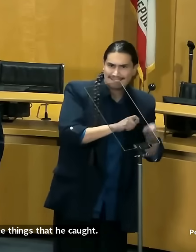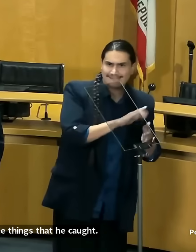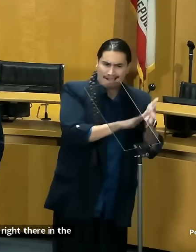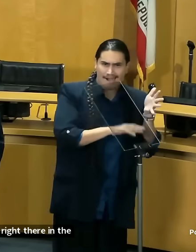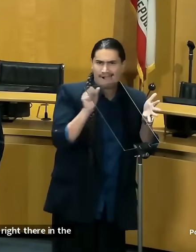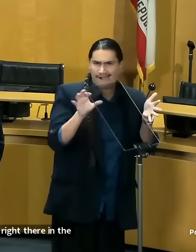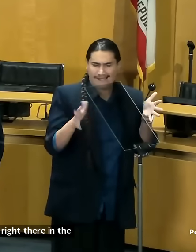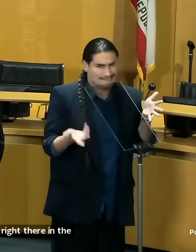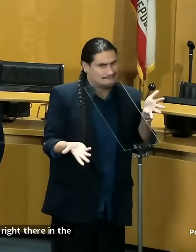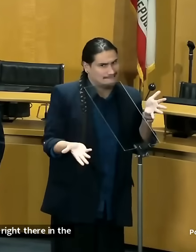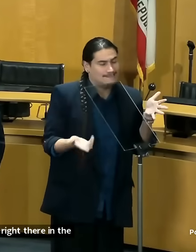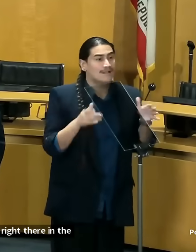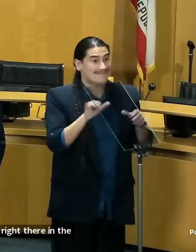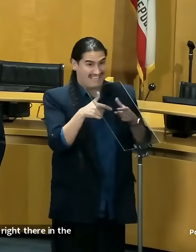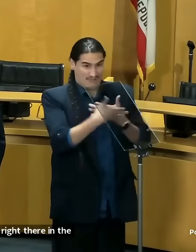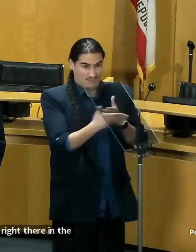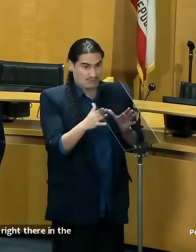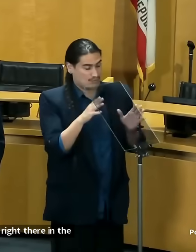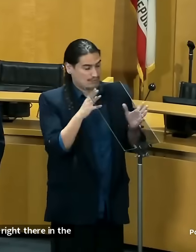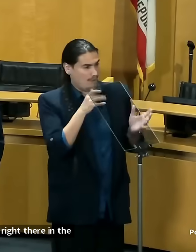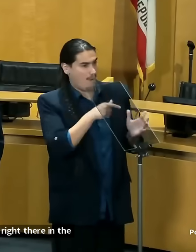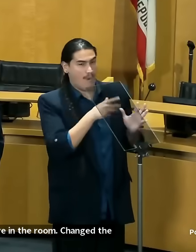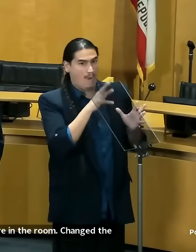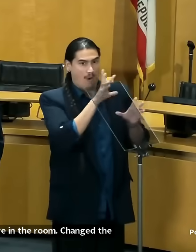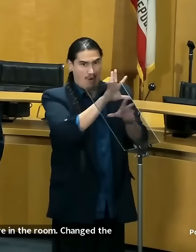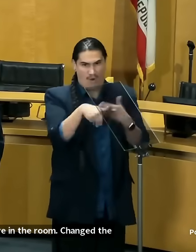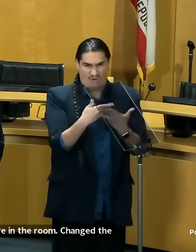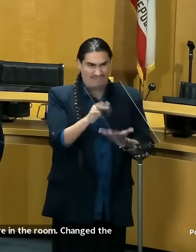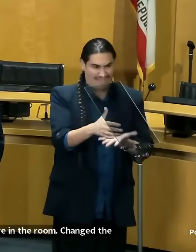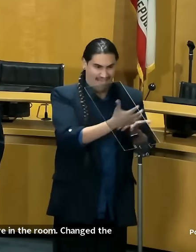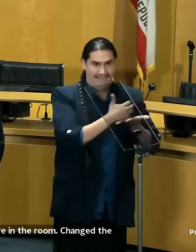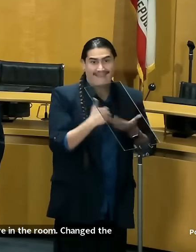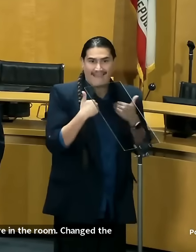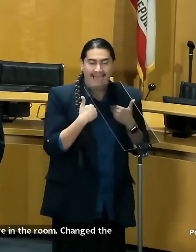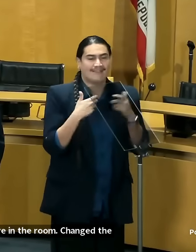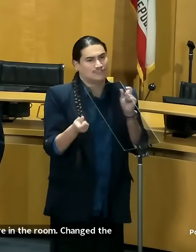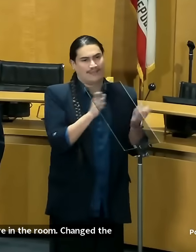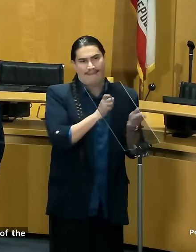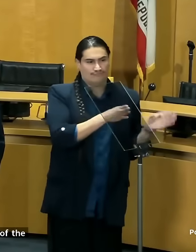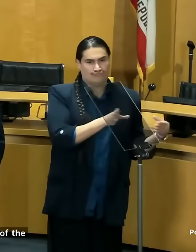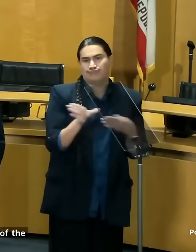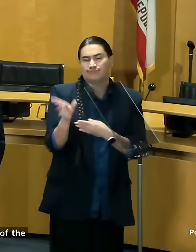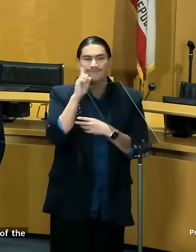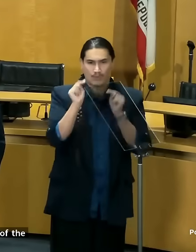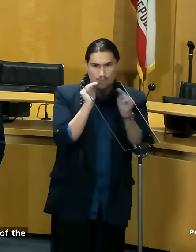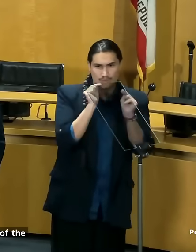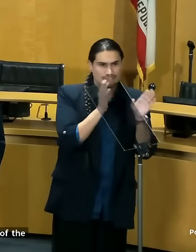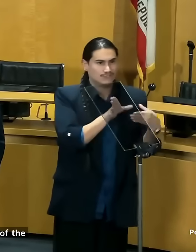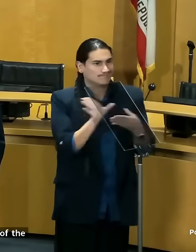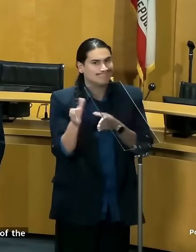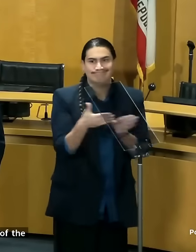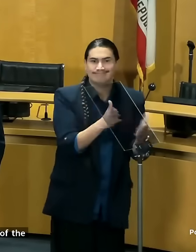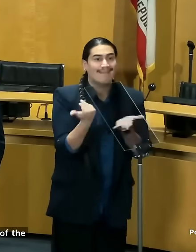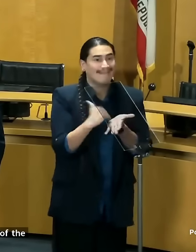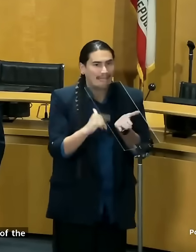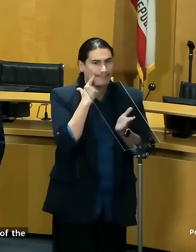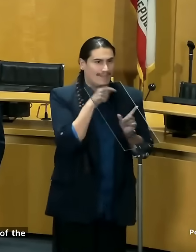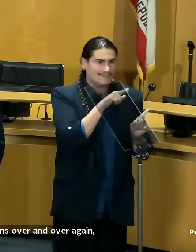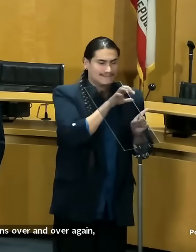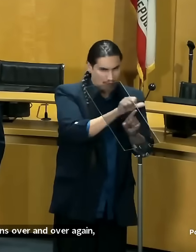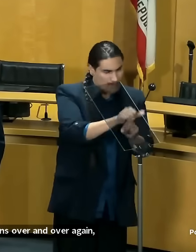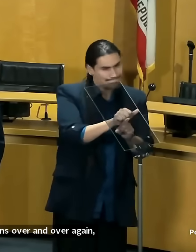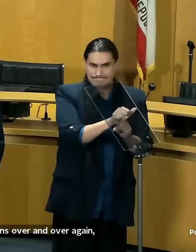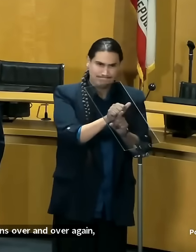room, changed the direction of the negotiations over and over again. Working with